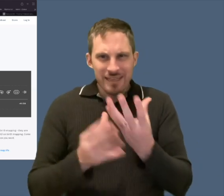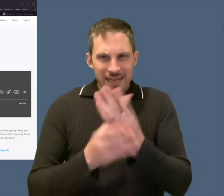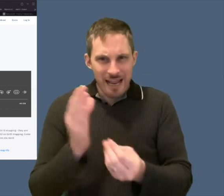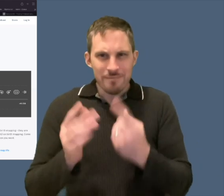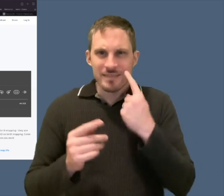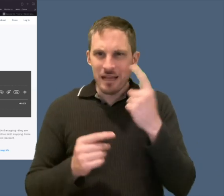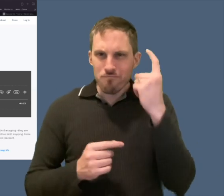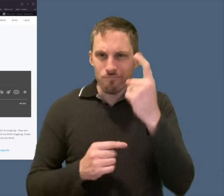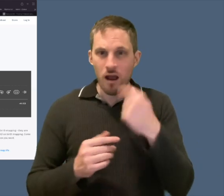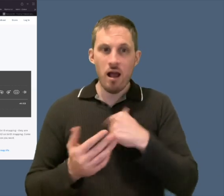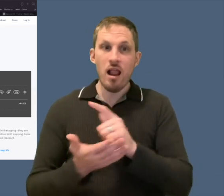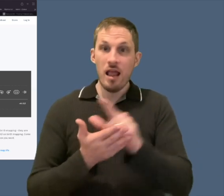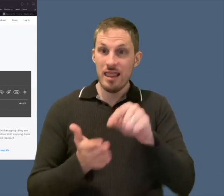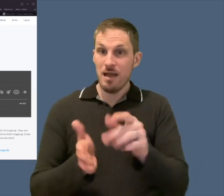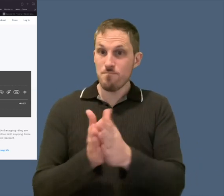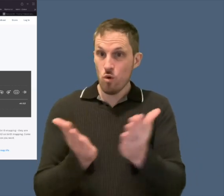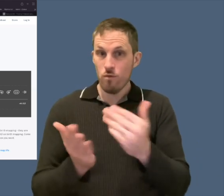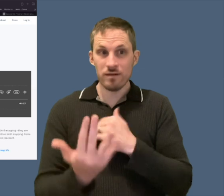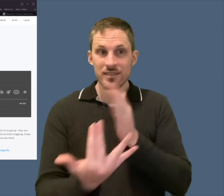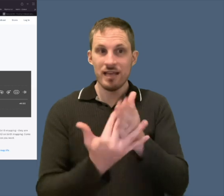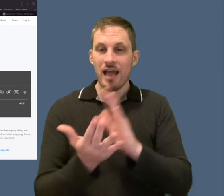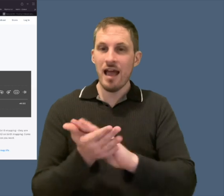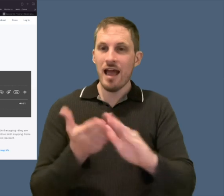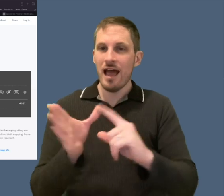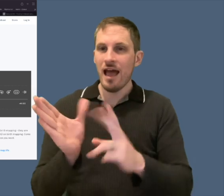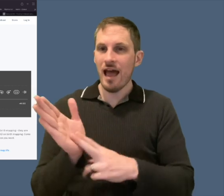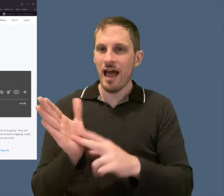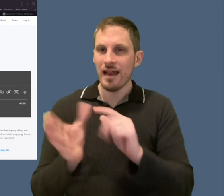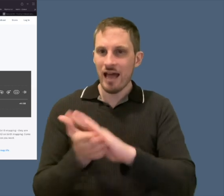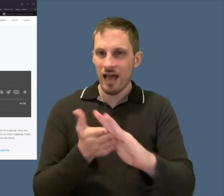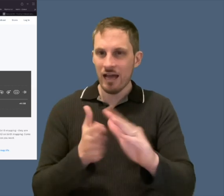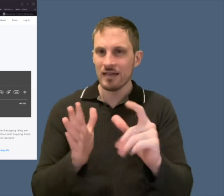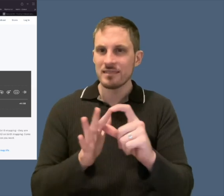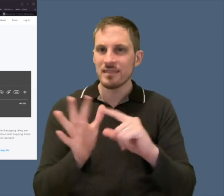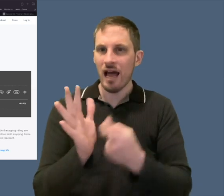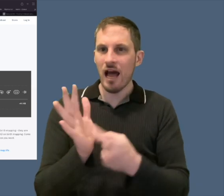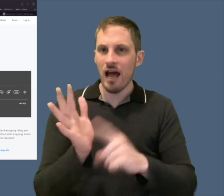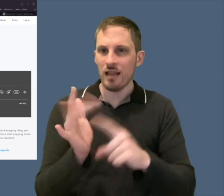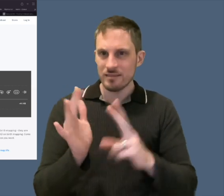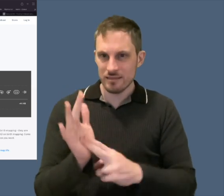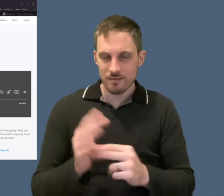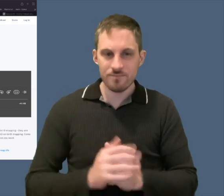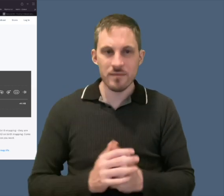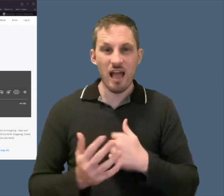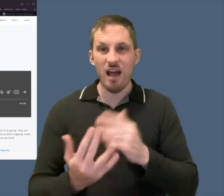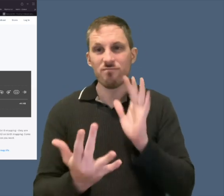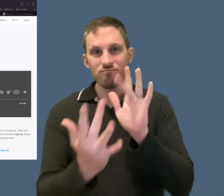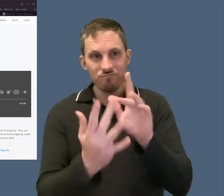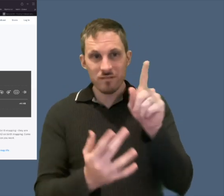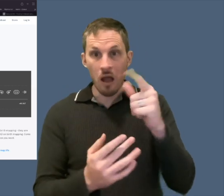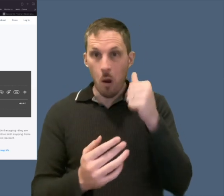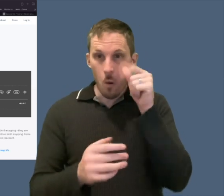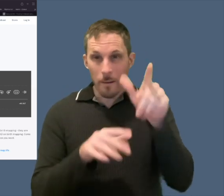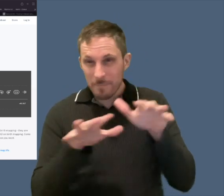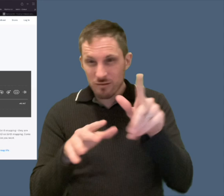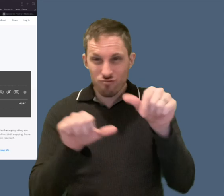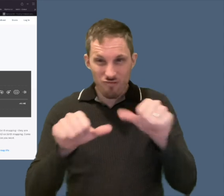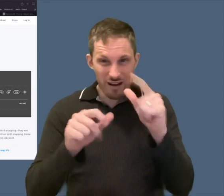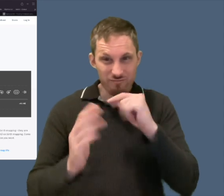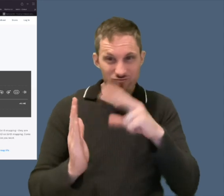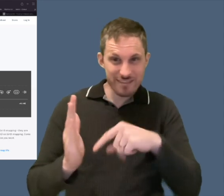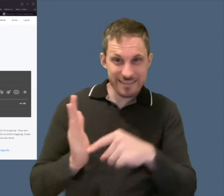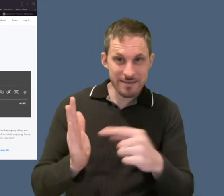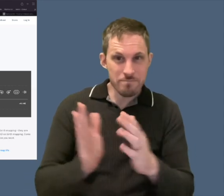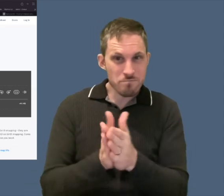that book to Hannah Darlin, who I didn't know at the time. Hey, I know you're busy, but do you mind, reading this